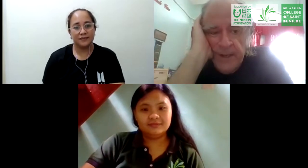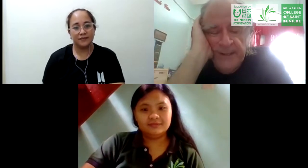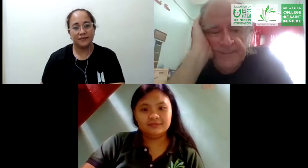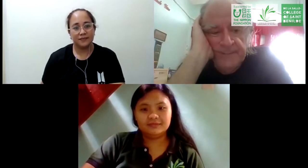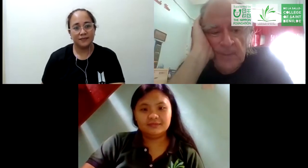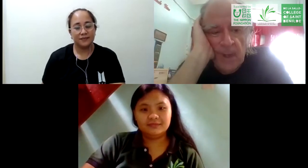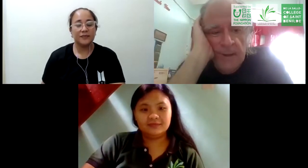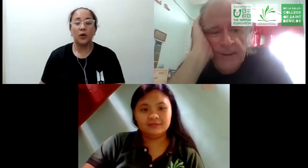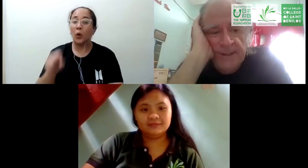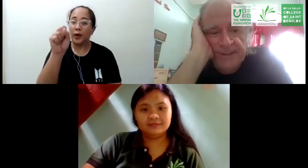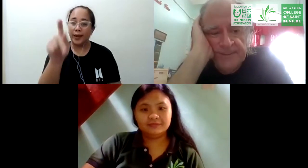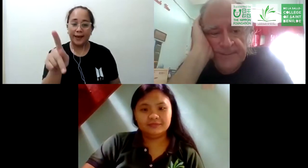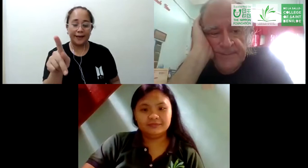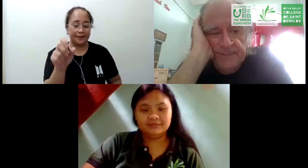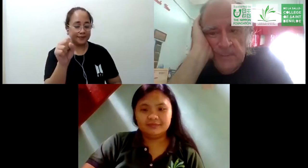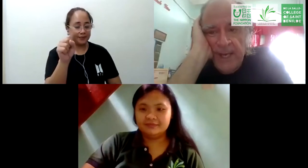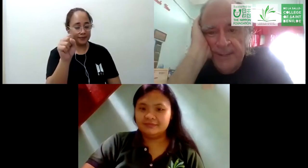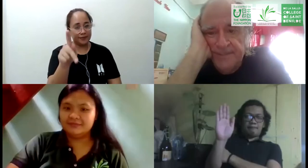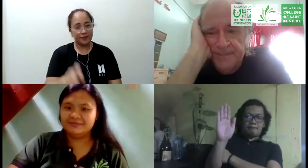Okay. This Nat? is Nat.